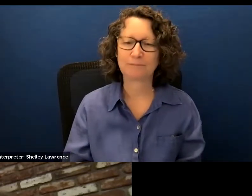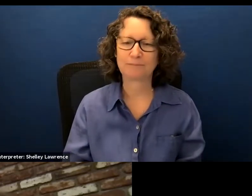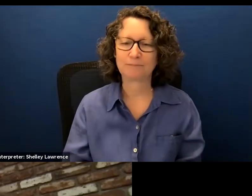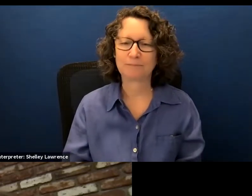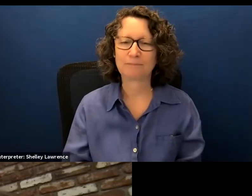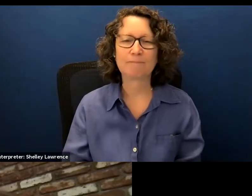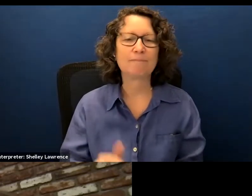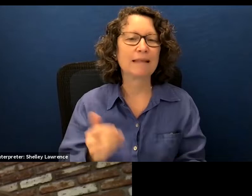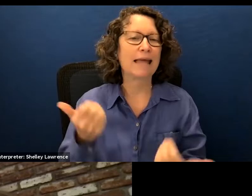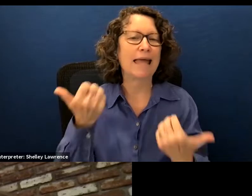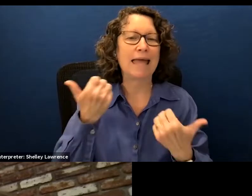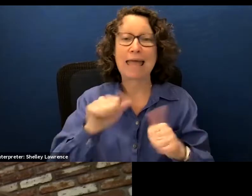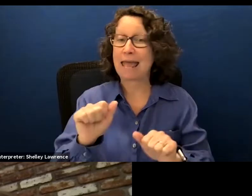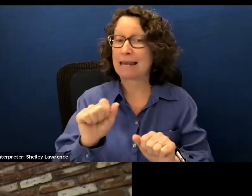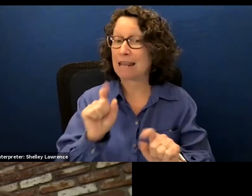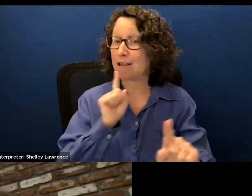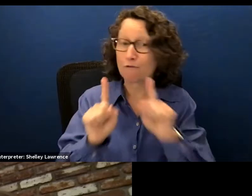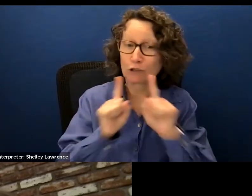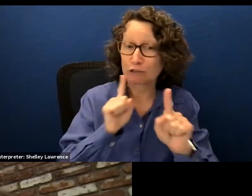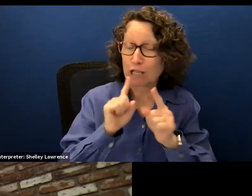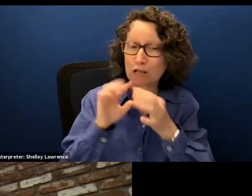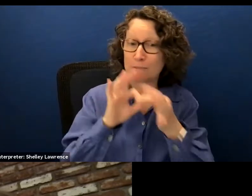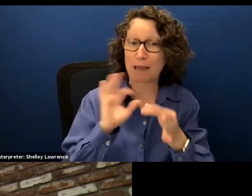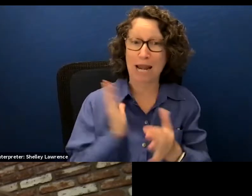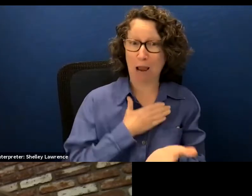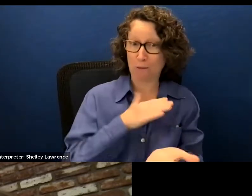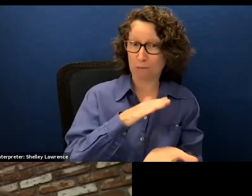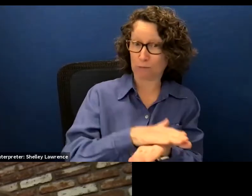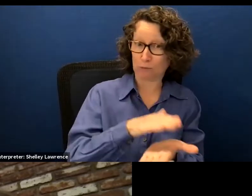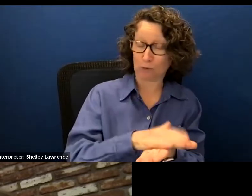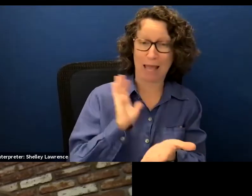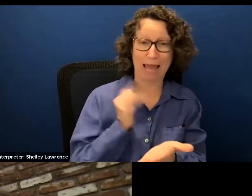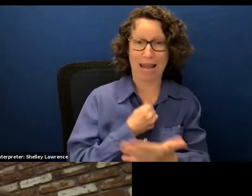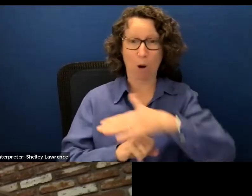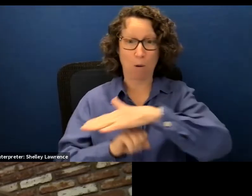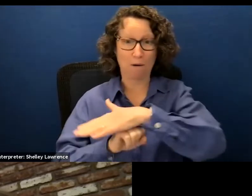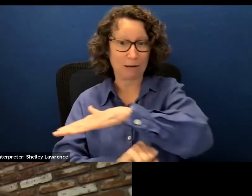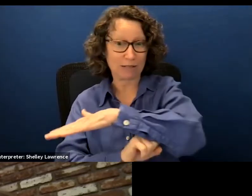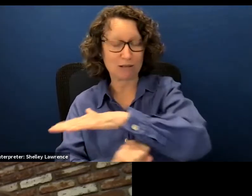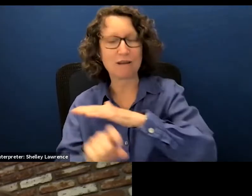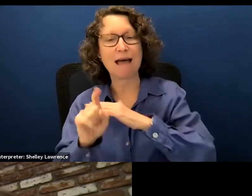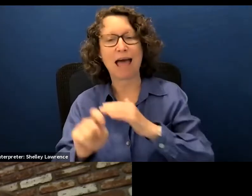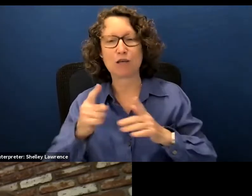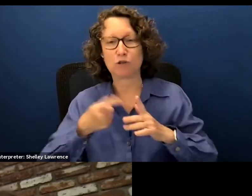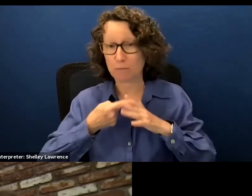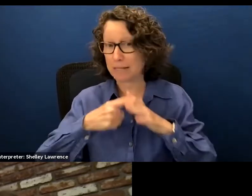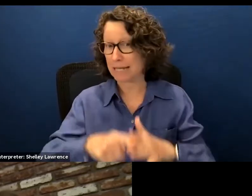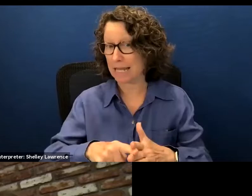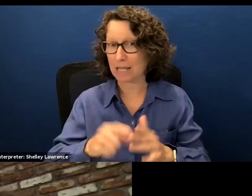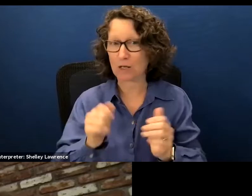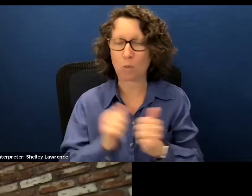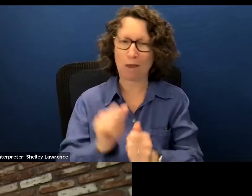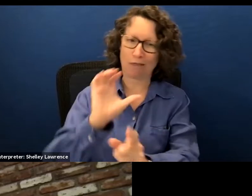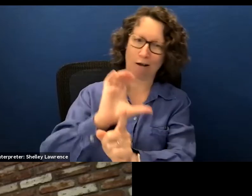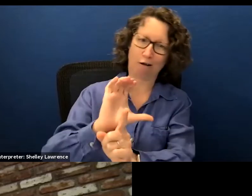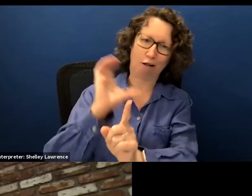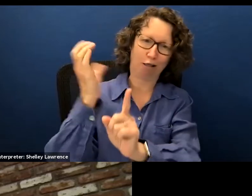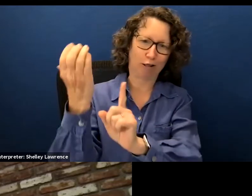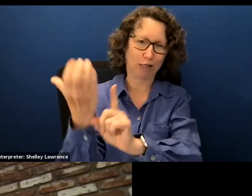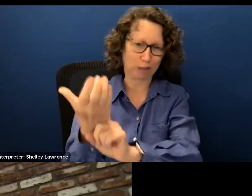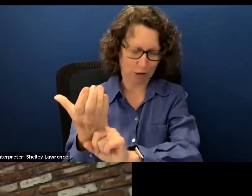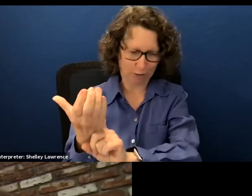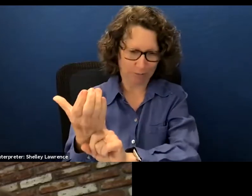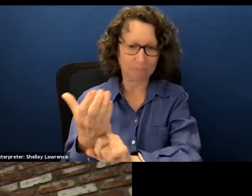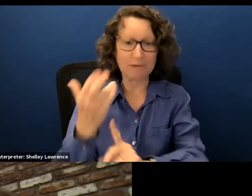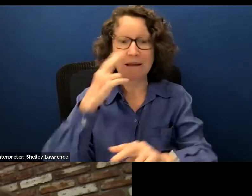So any conversation about La Colina and our foundation has to begin with culture. A